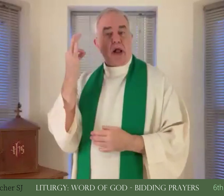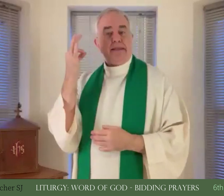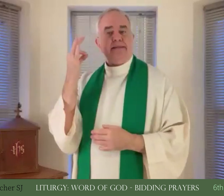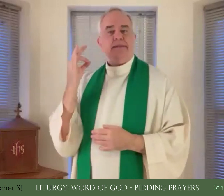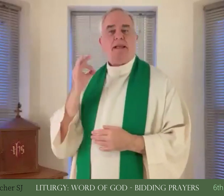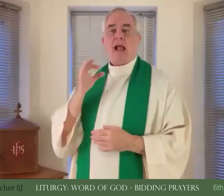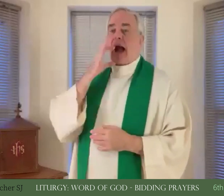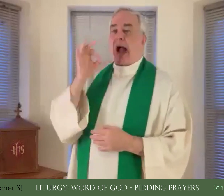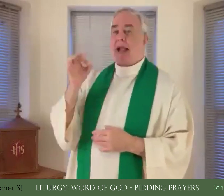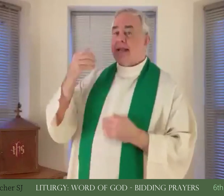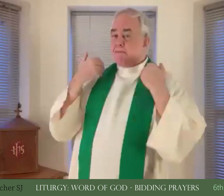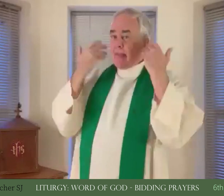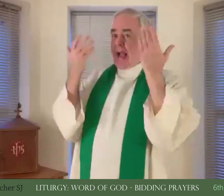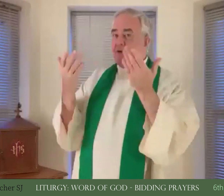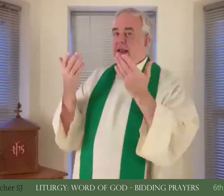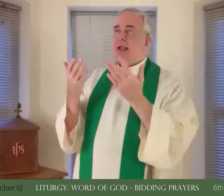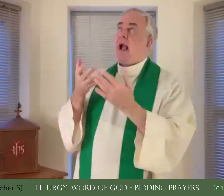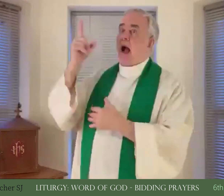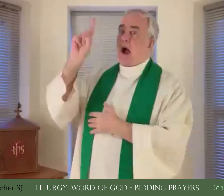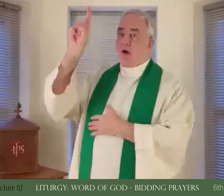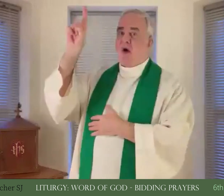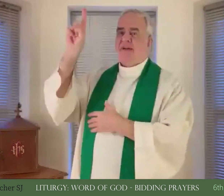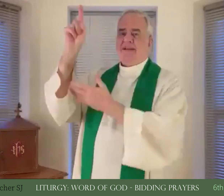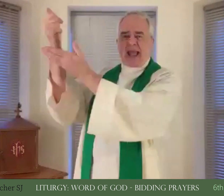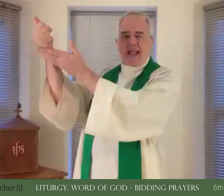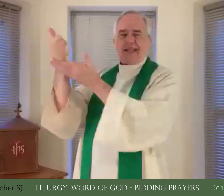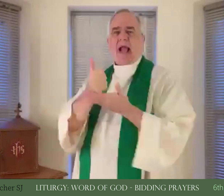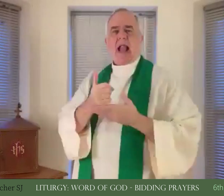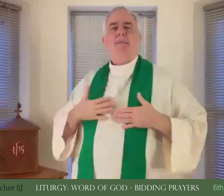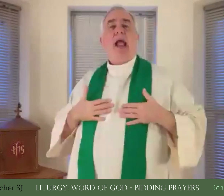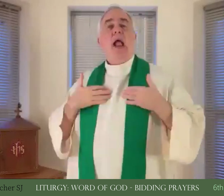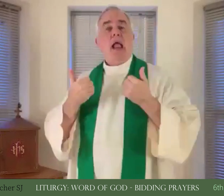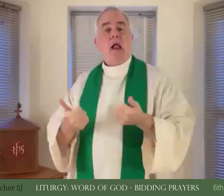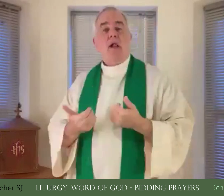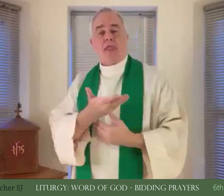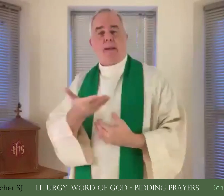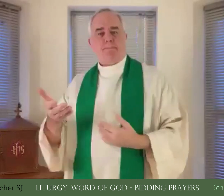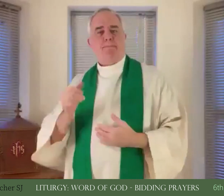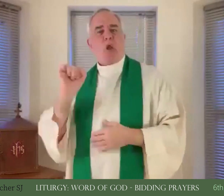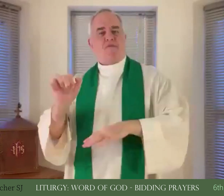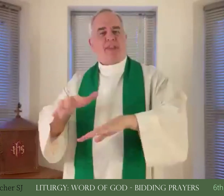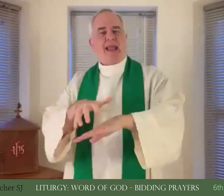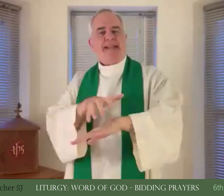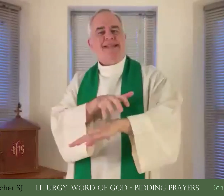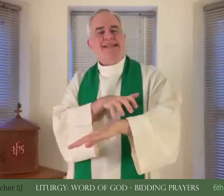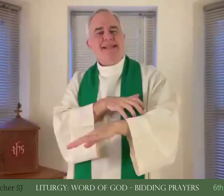find, asking Mary and God to help heal them of their